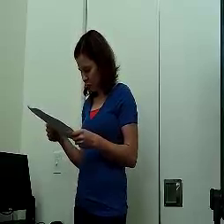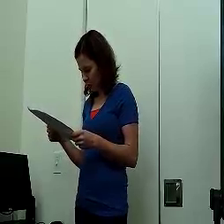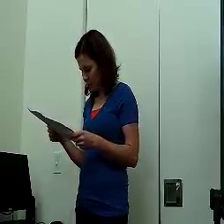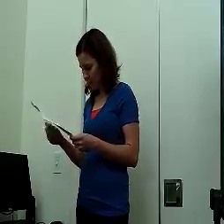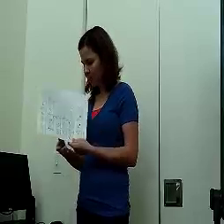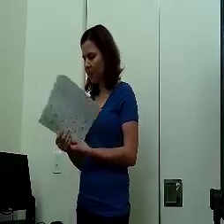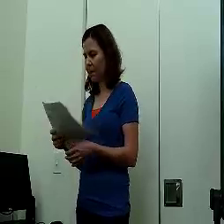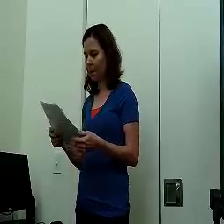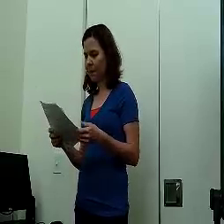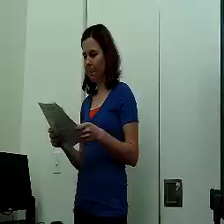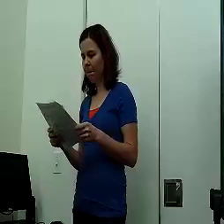I'm